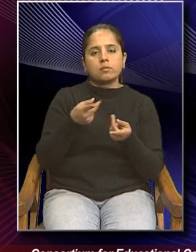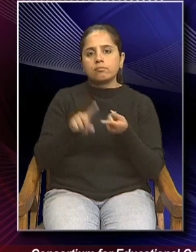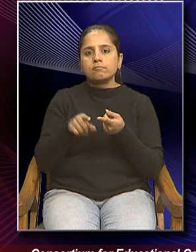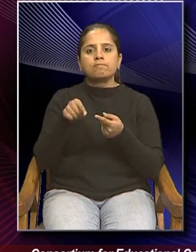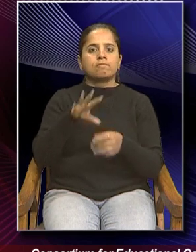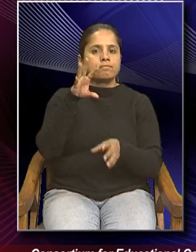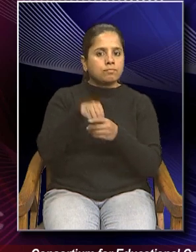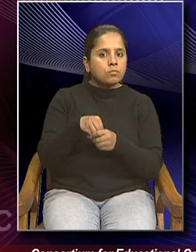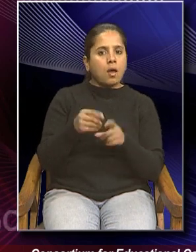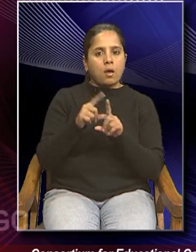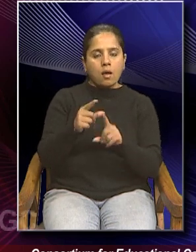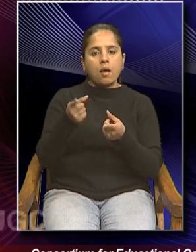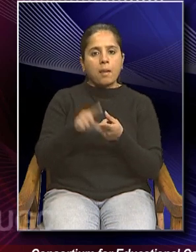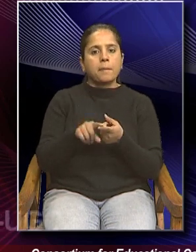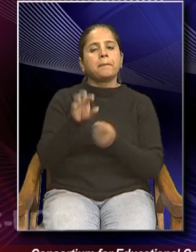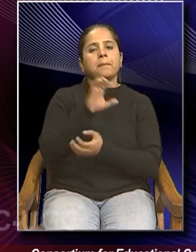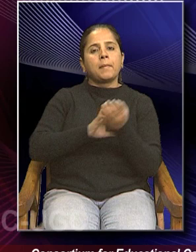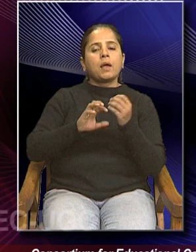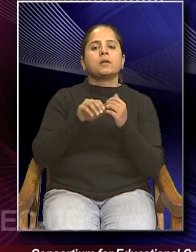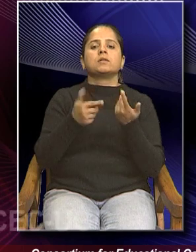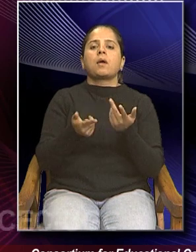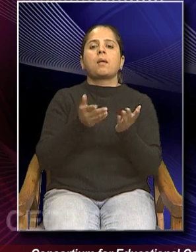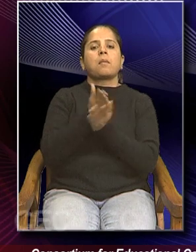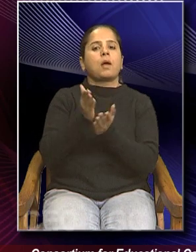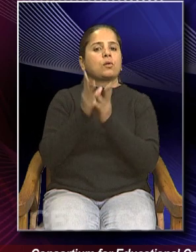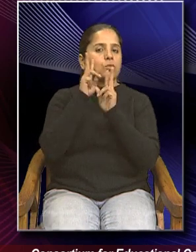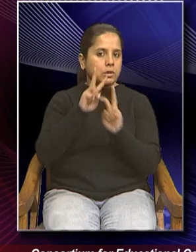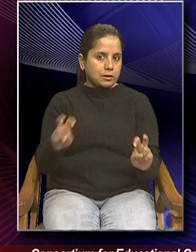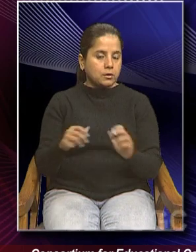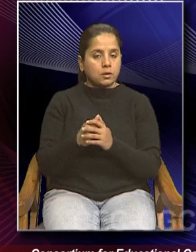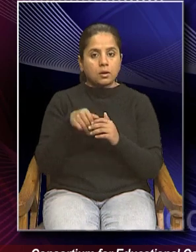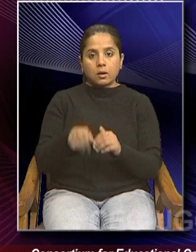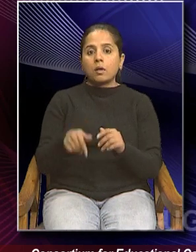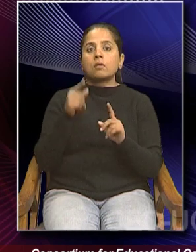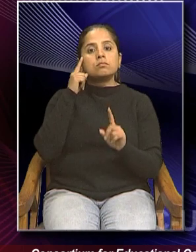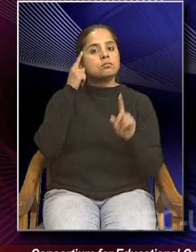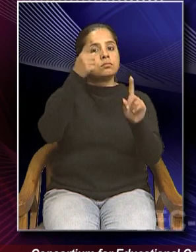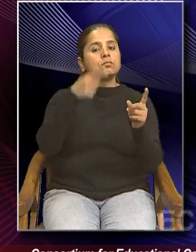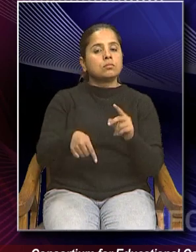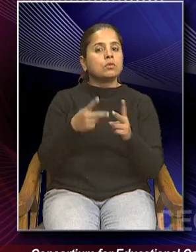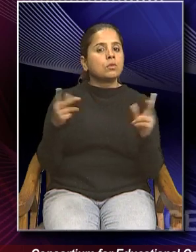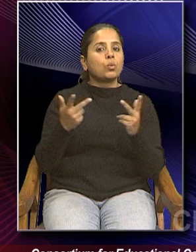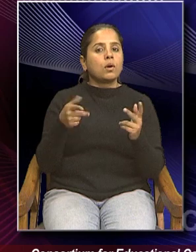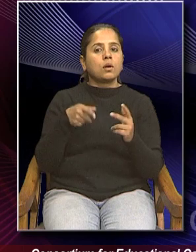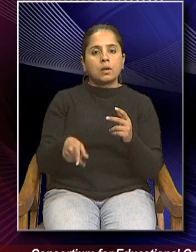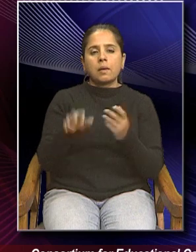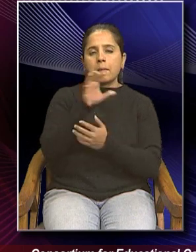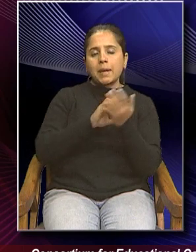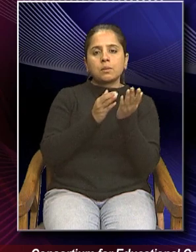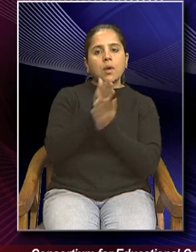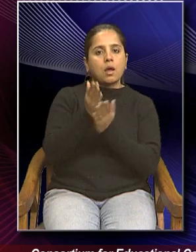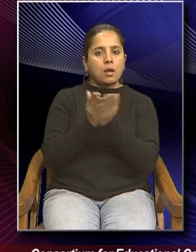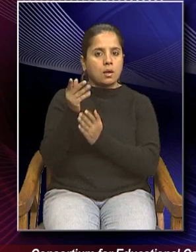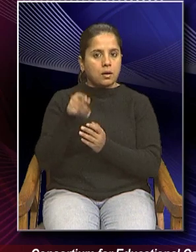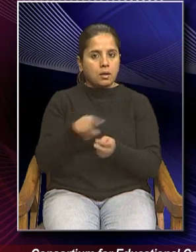in conducting mixed method research. The lecture is aimed to examine the status of mixed methods